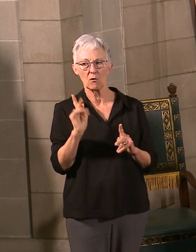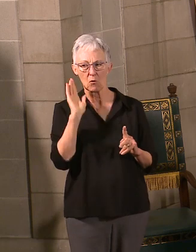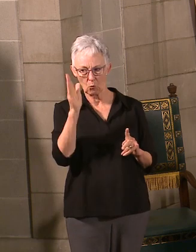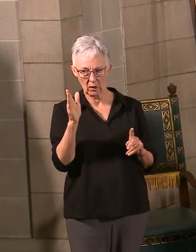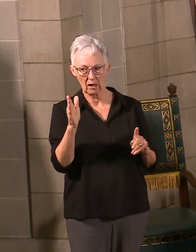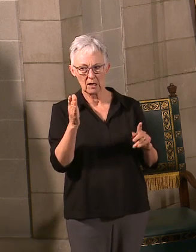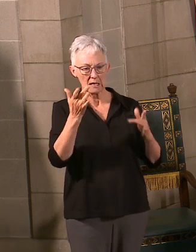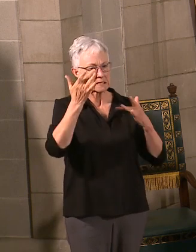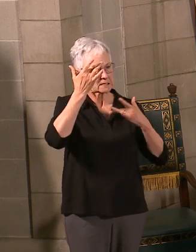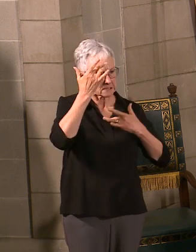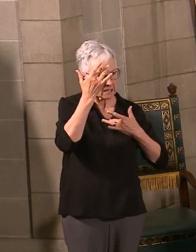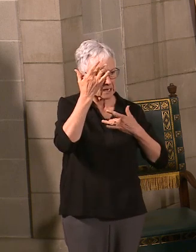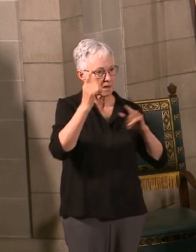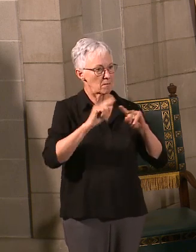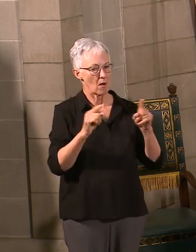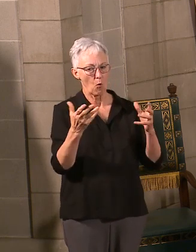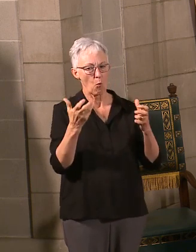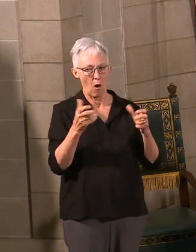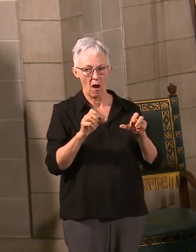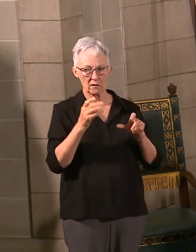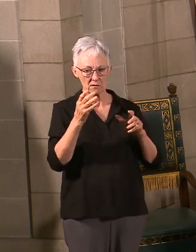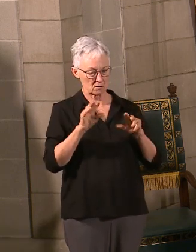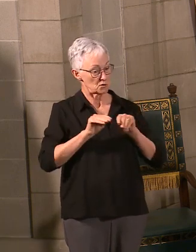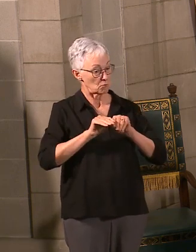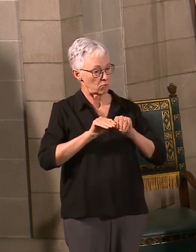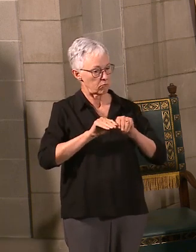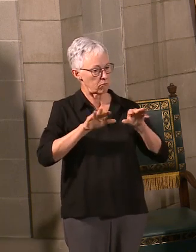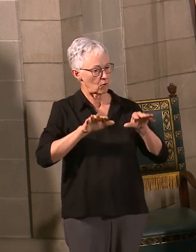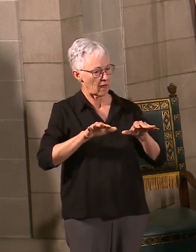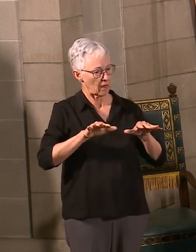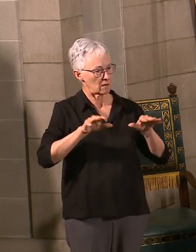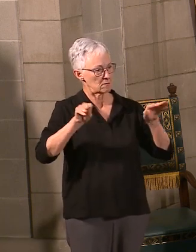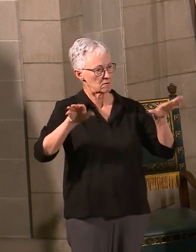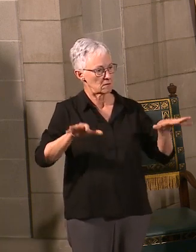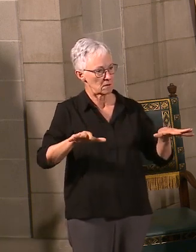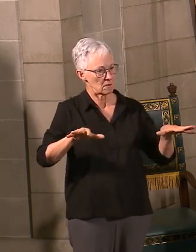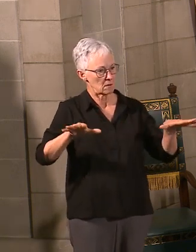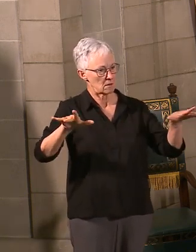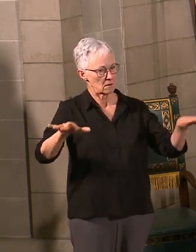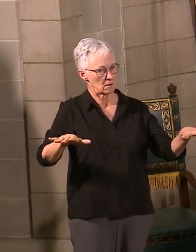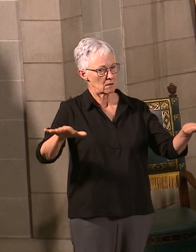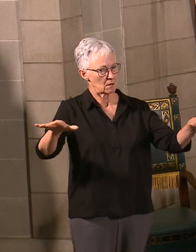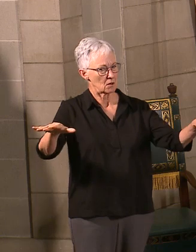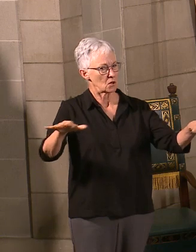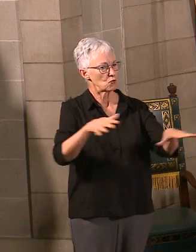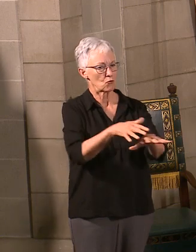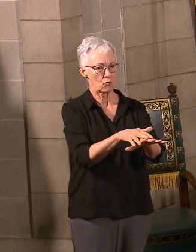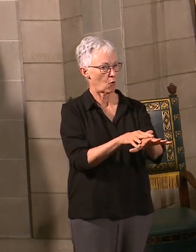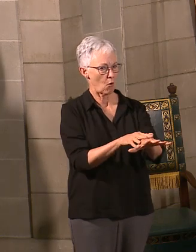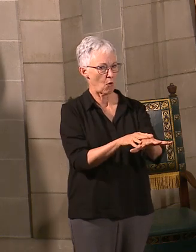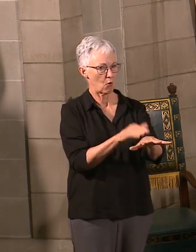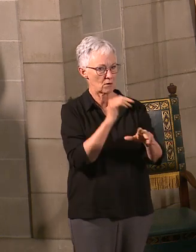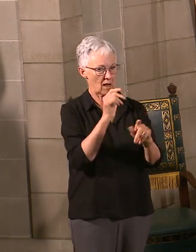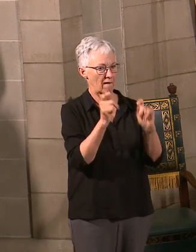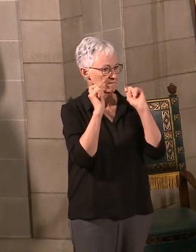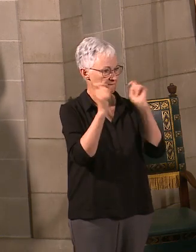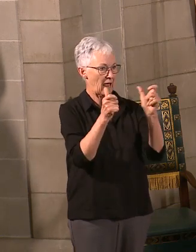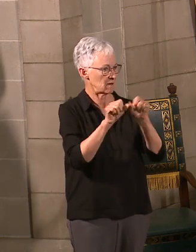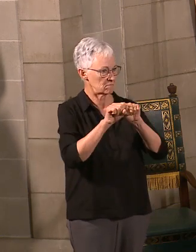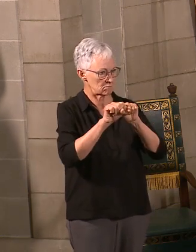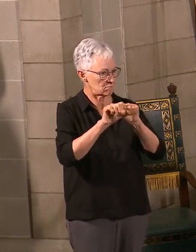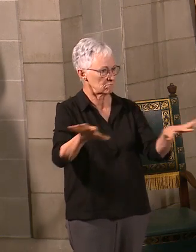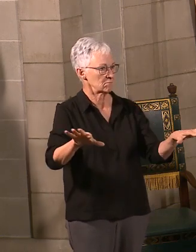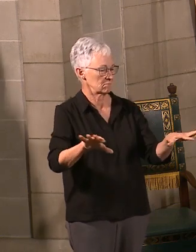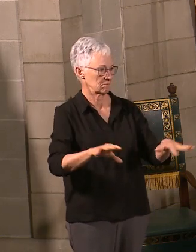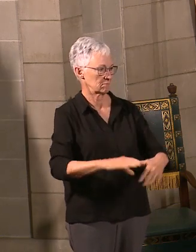flatten the curve so that we don't overwhelm the healthcare system, and it is working. Governor, you mentioned this a month ago, you put